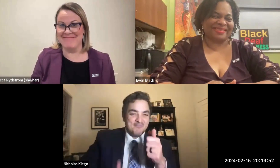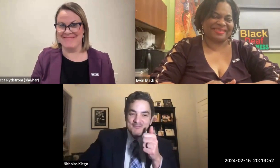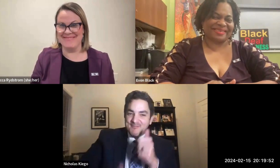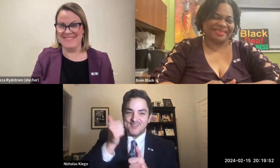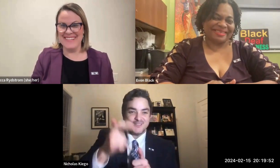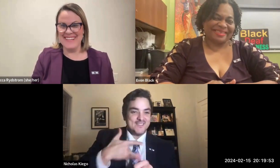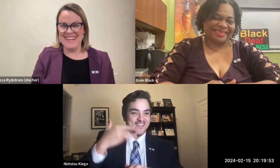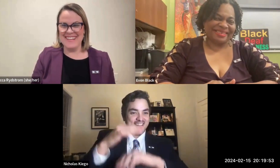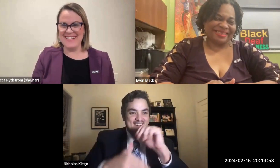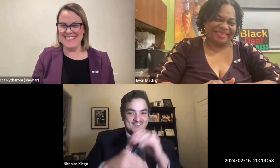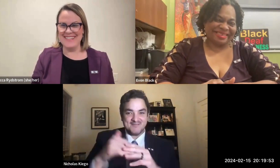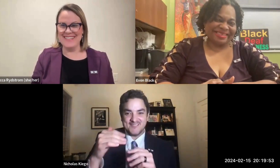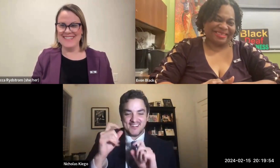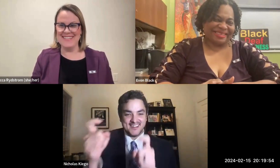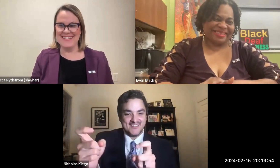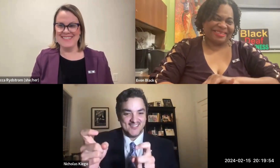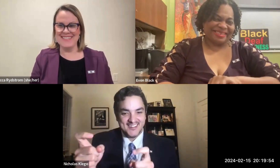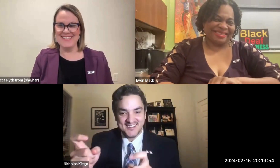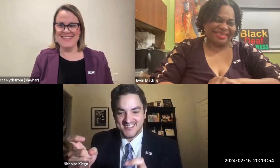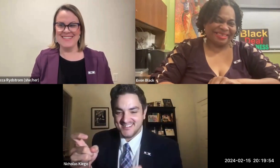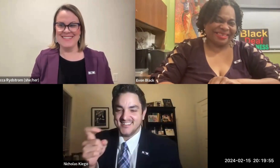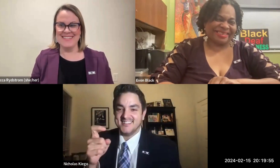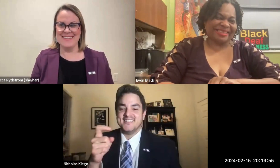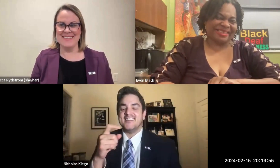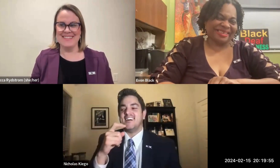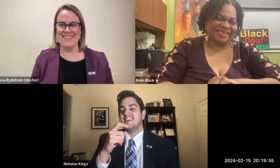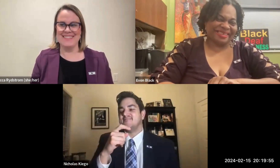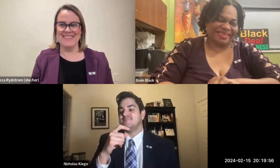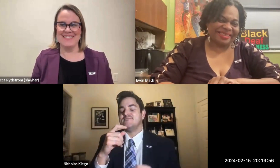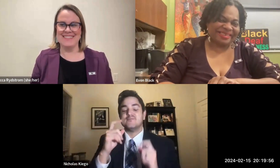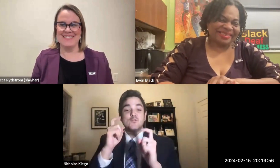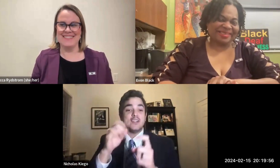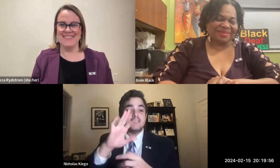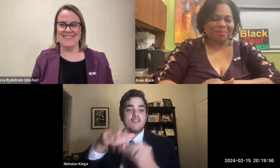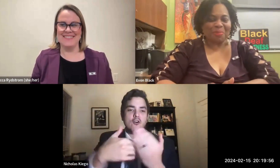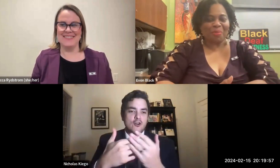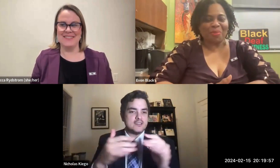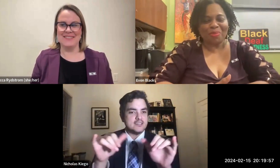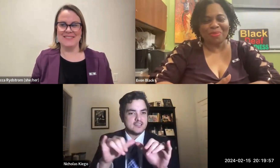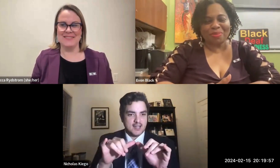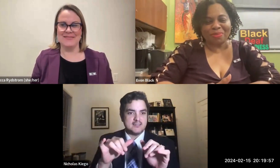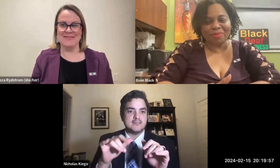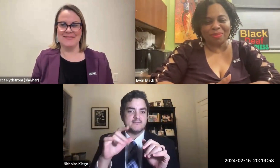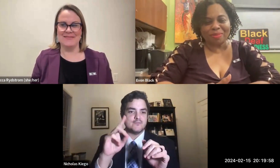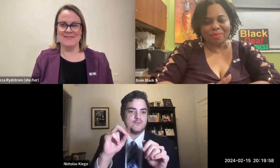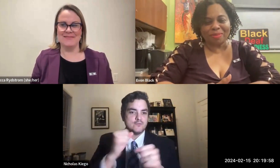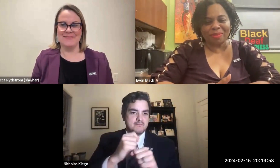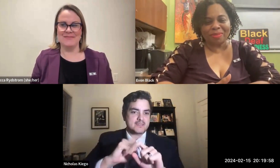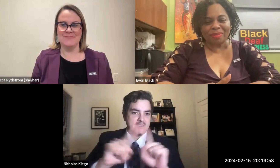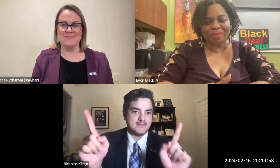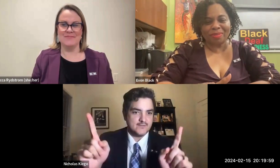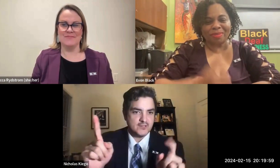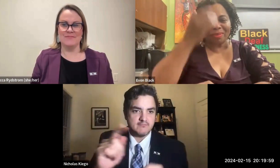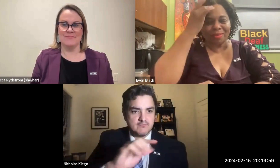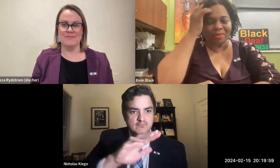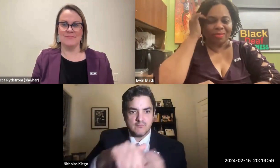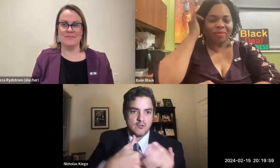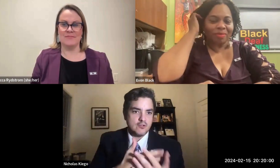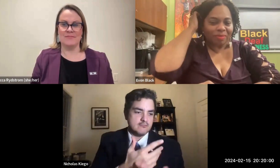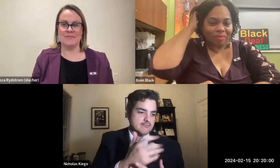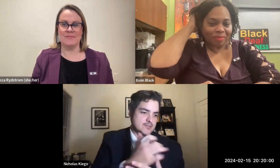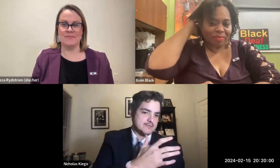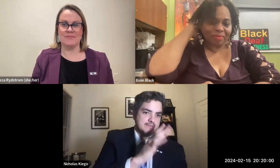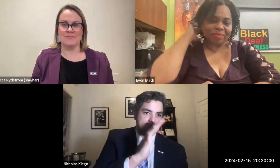recommended donation amount? This is Nick, whatever you feel comfortable giving. Donations of